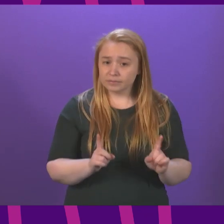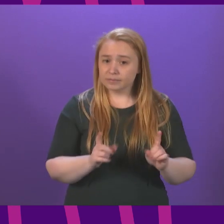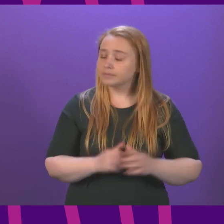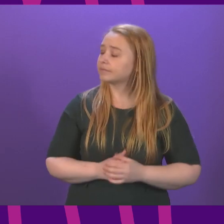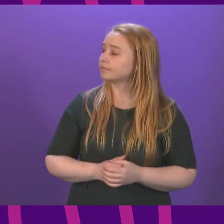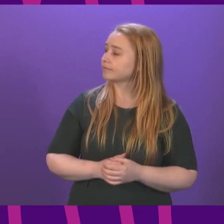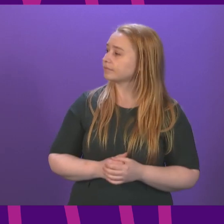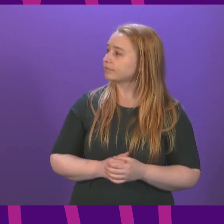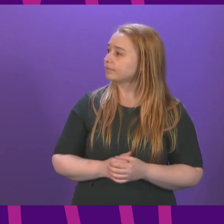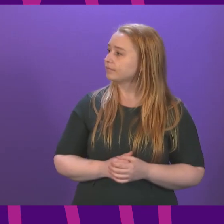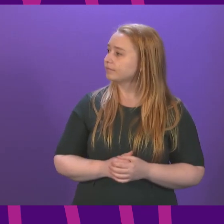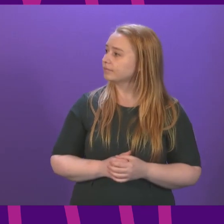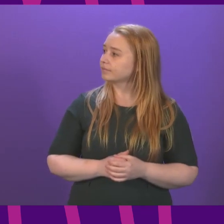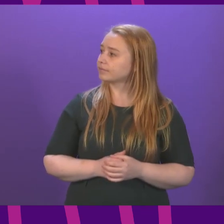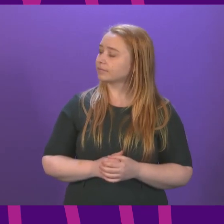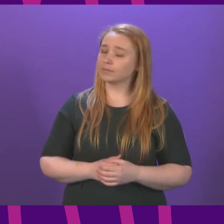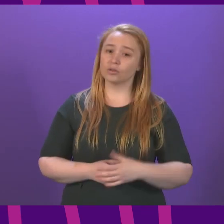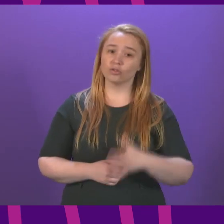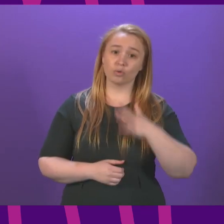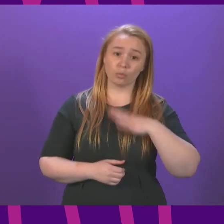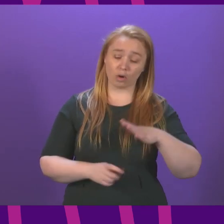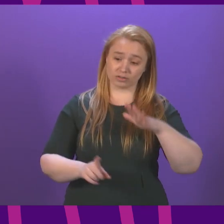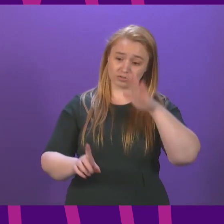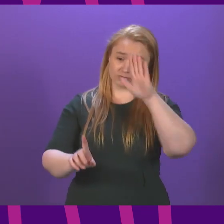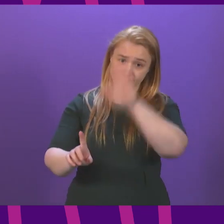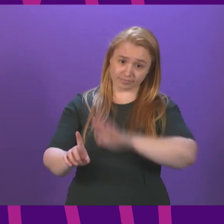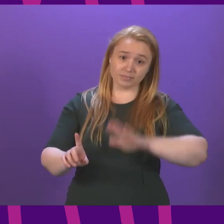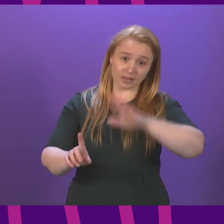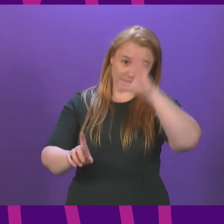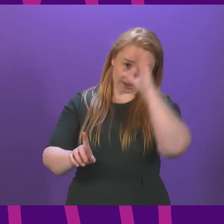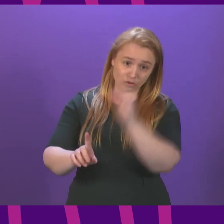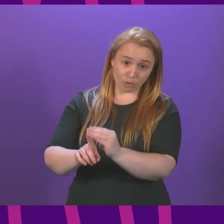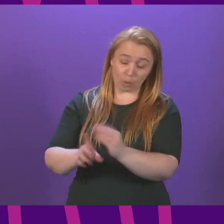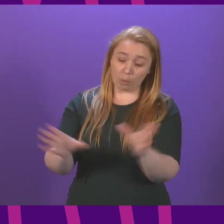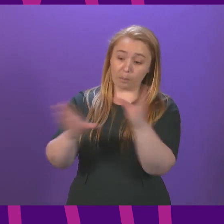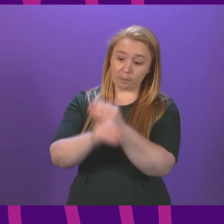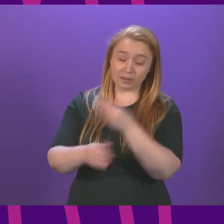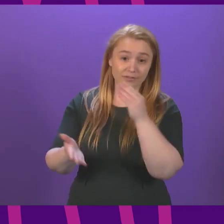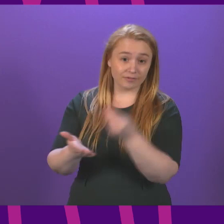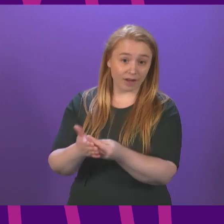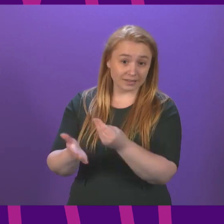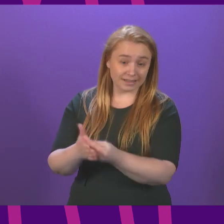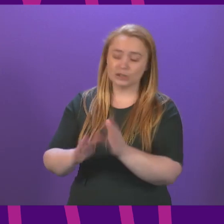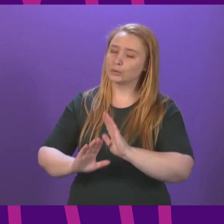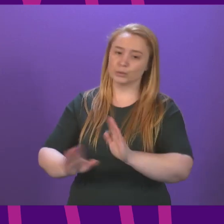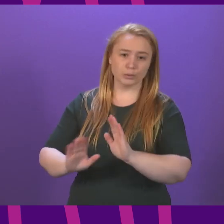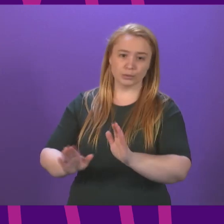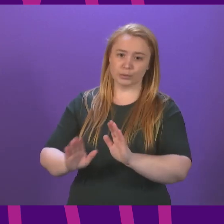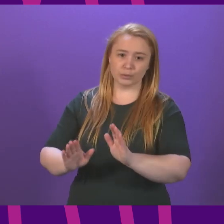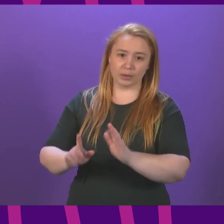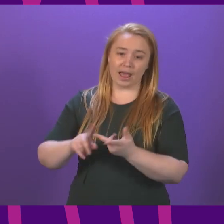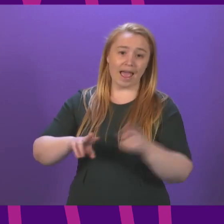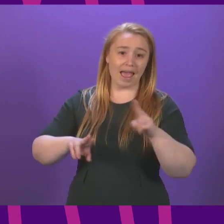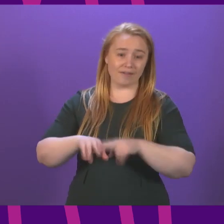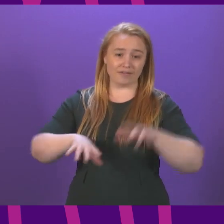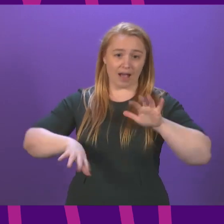In general terms, want to give the assurance that nobody will miss out on funding that they are entitled to because of administrative